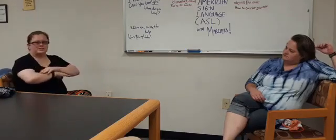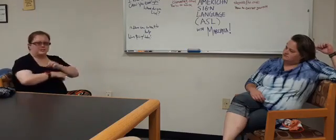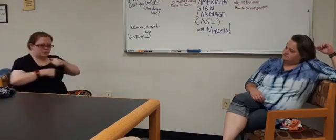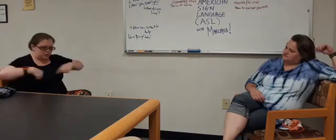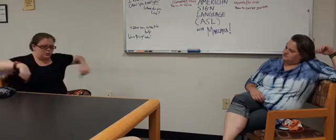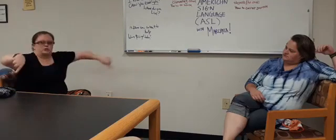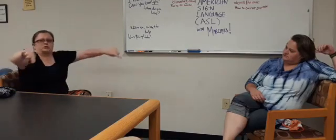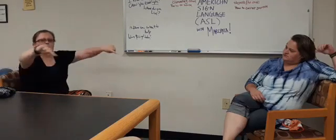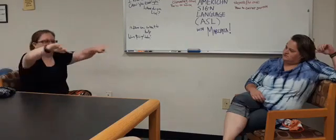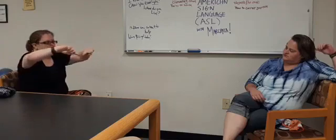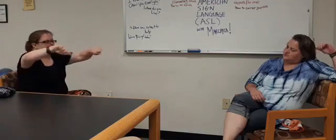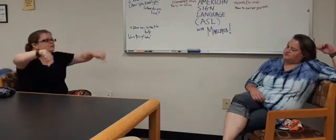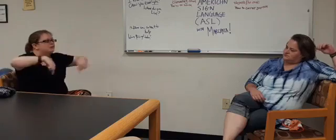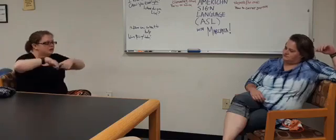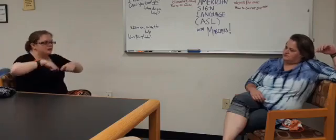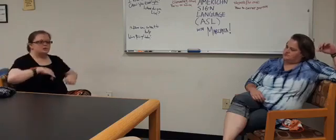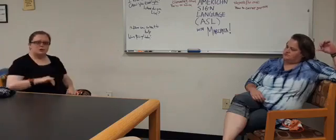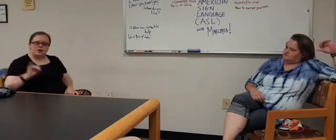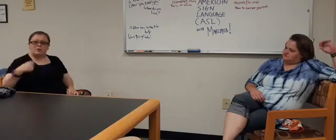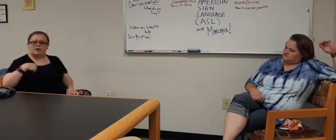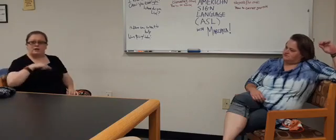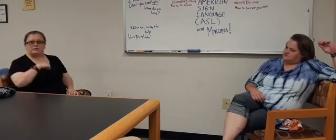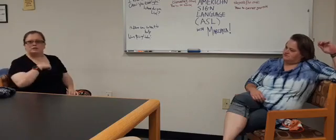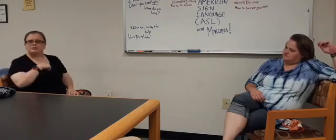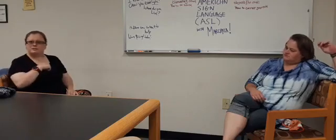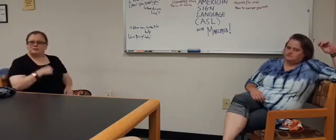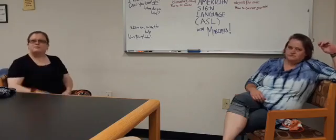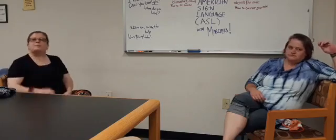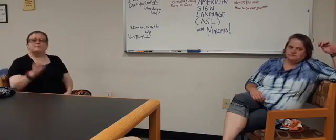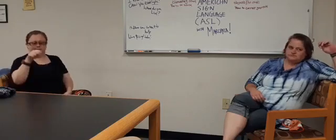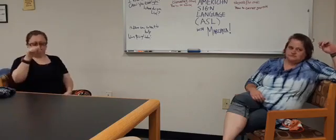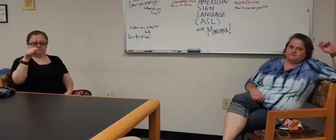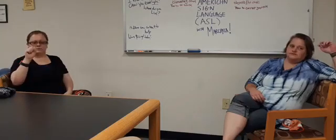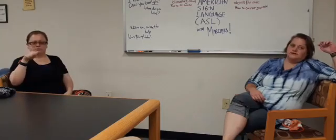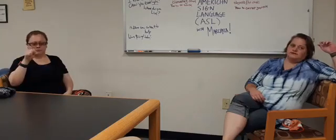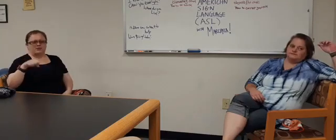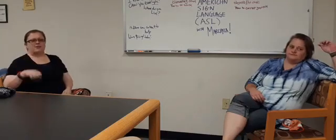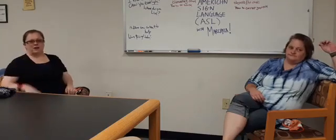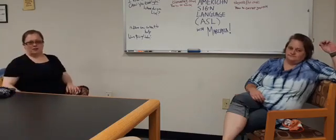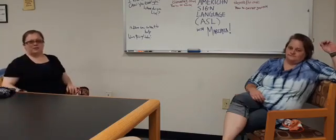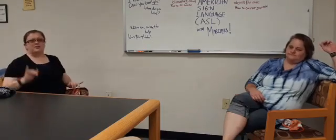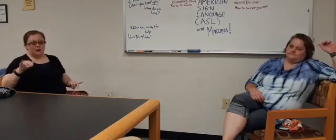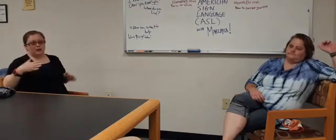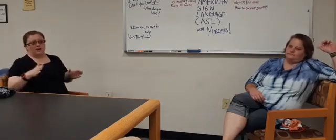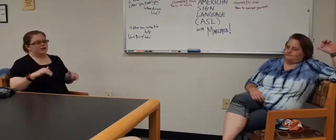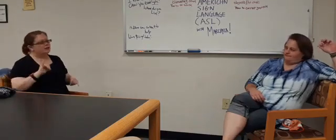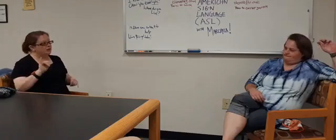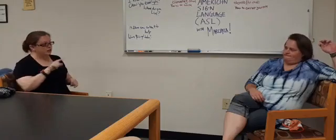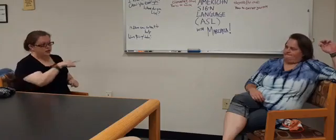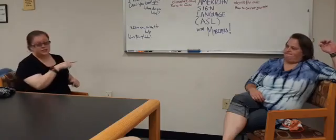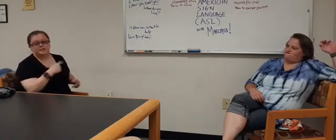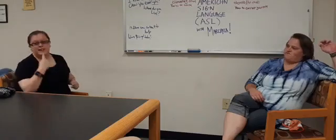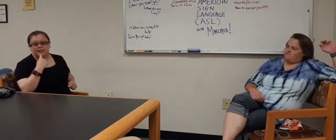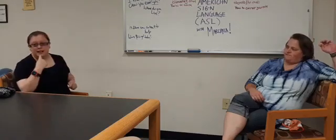a circle so that way everybody can see each other. Mm-hmm. Yeah. Okay. That way, like she said,